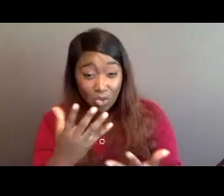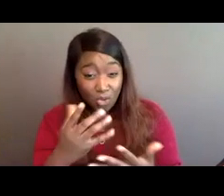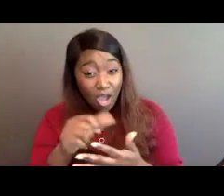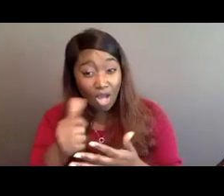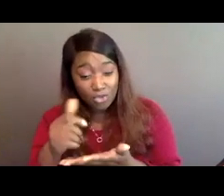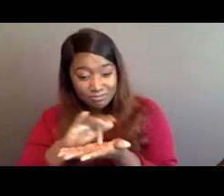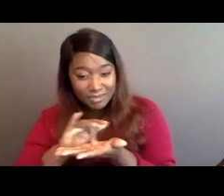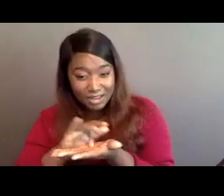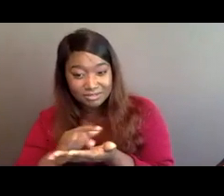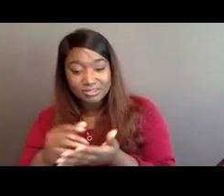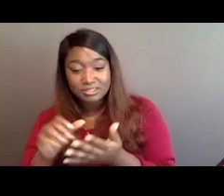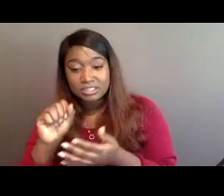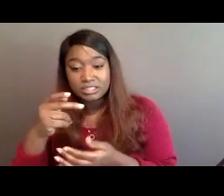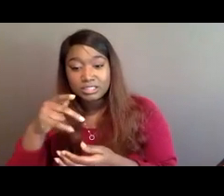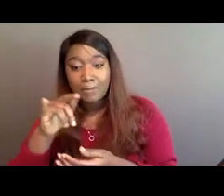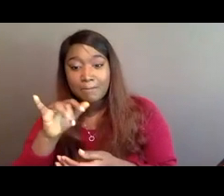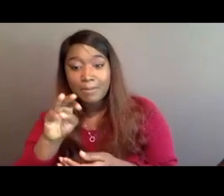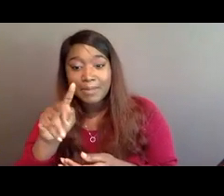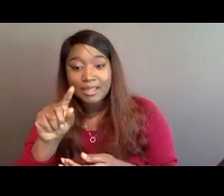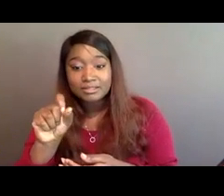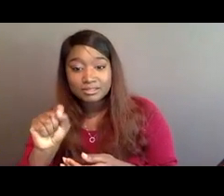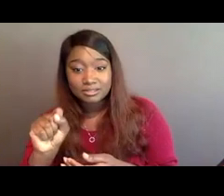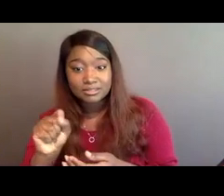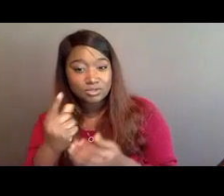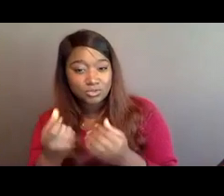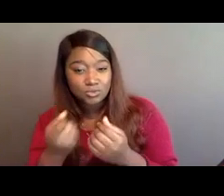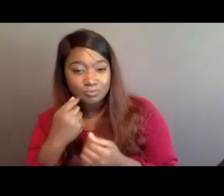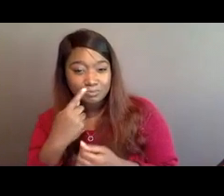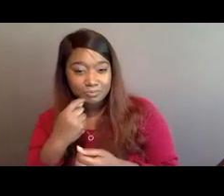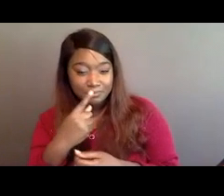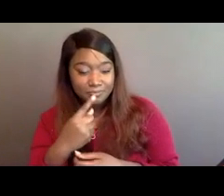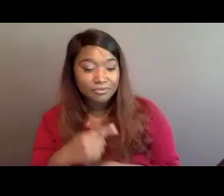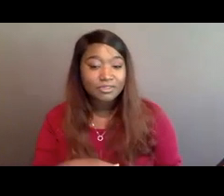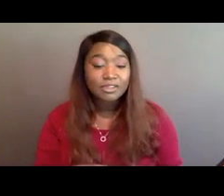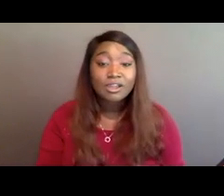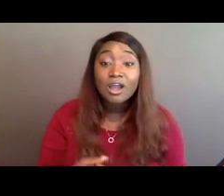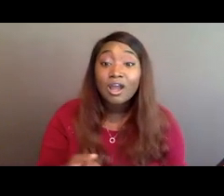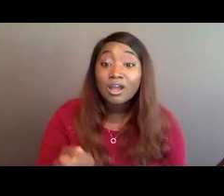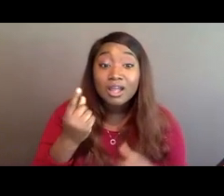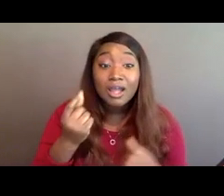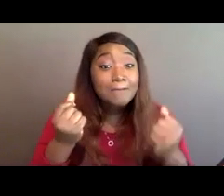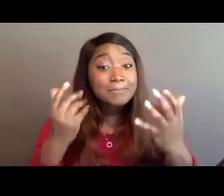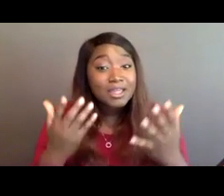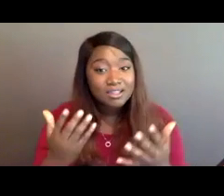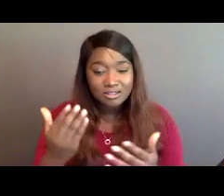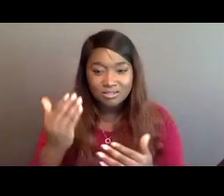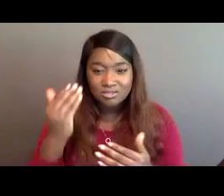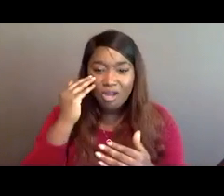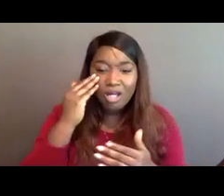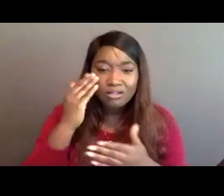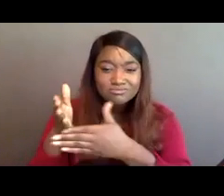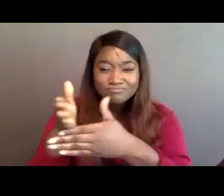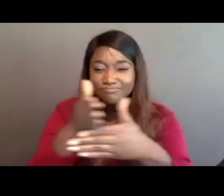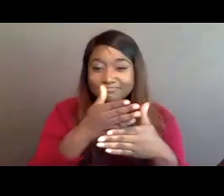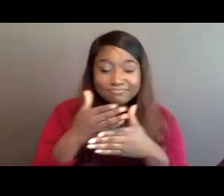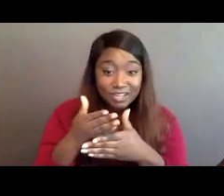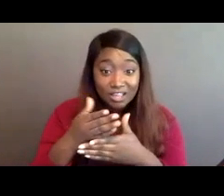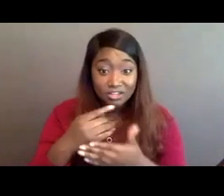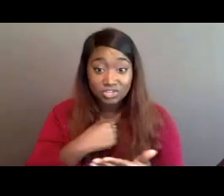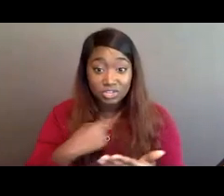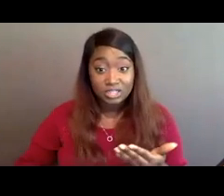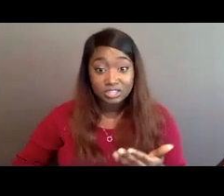great series of books, and there's so much knowledge that's being disseminated within the Chinese medicine community here in the